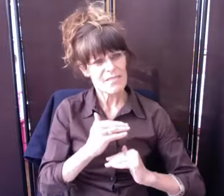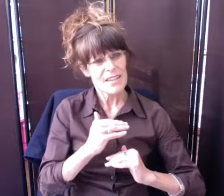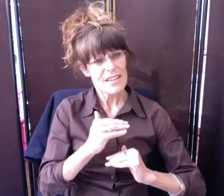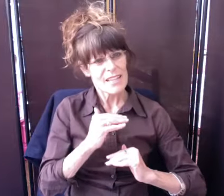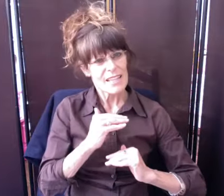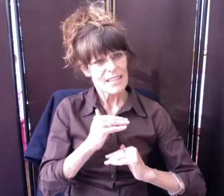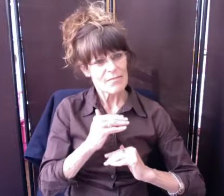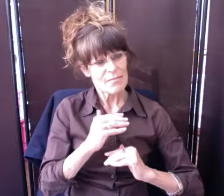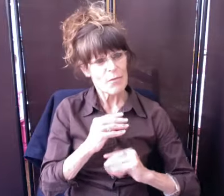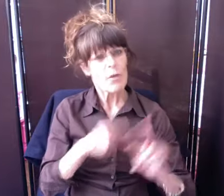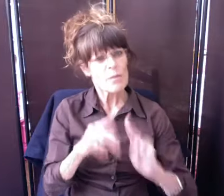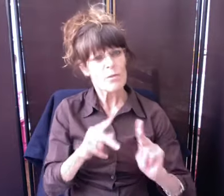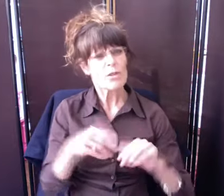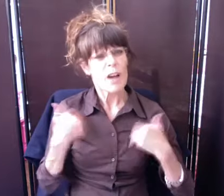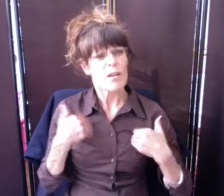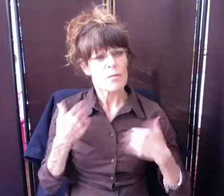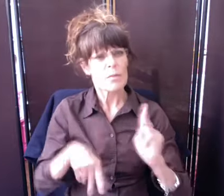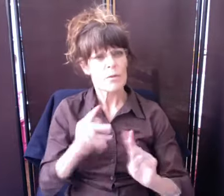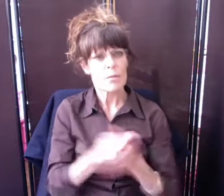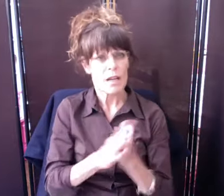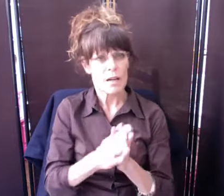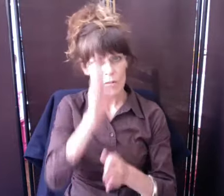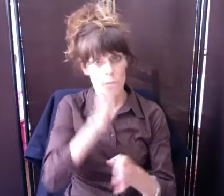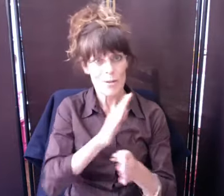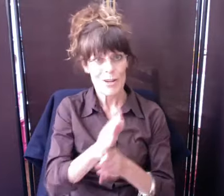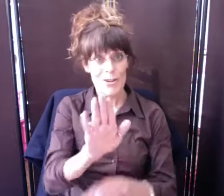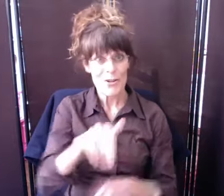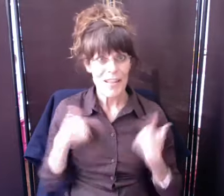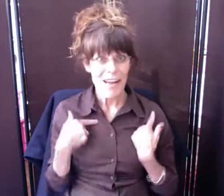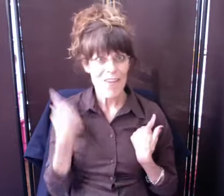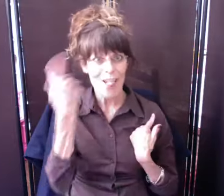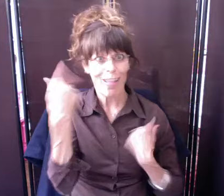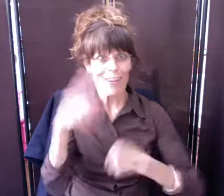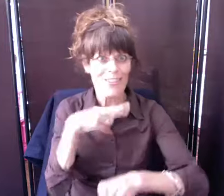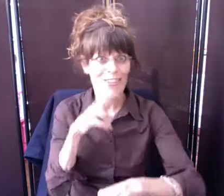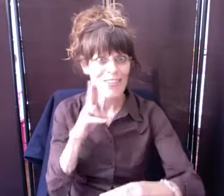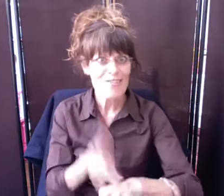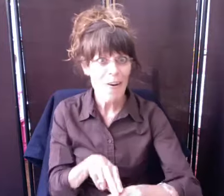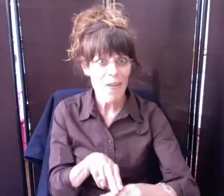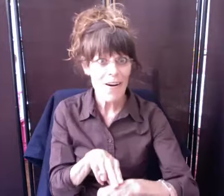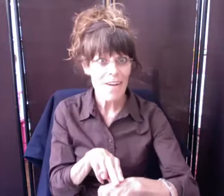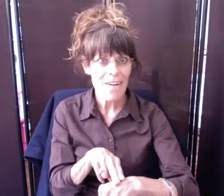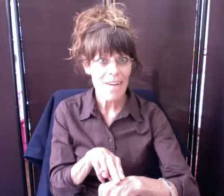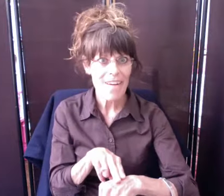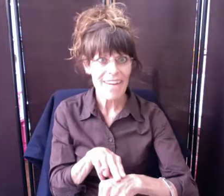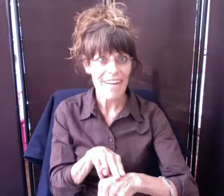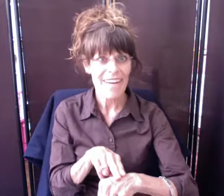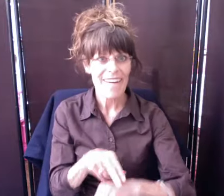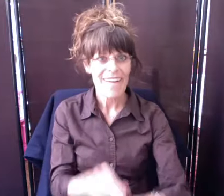fairly young, is your life starts looking normal. And I loved how normal